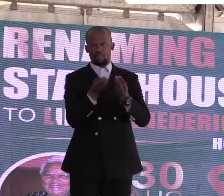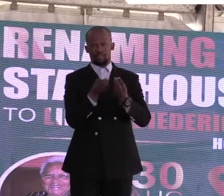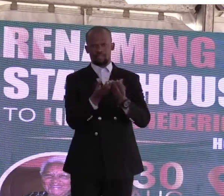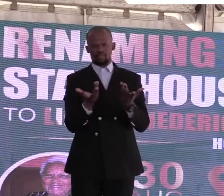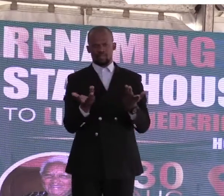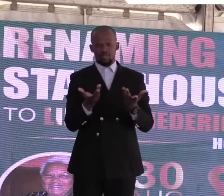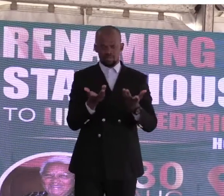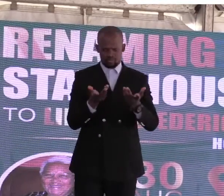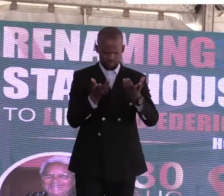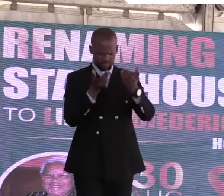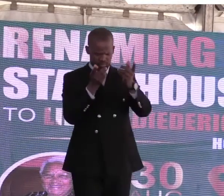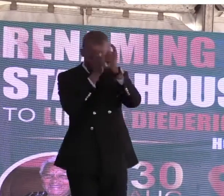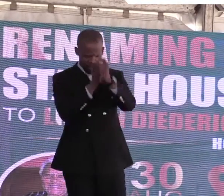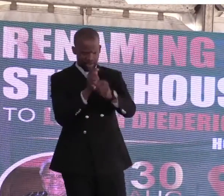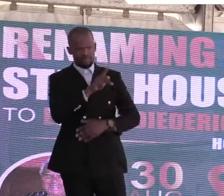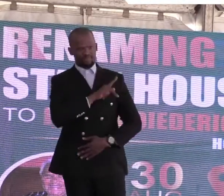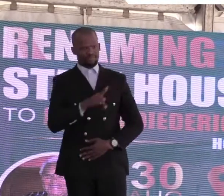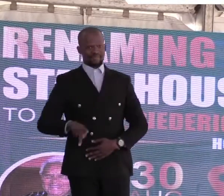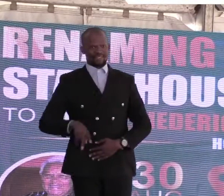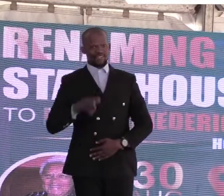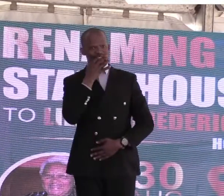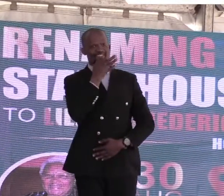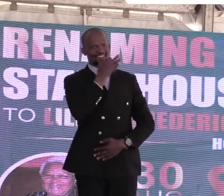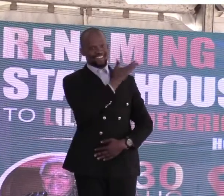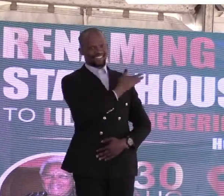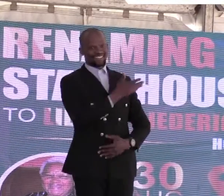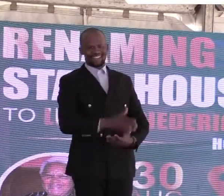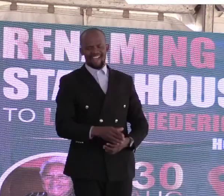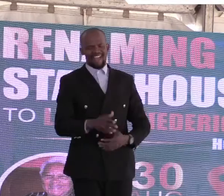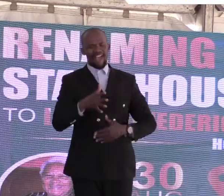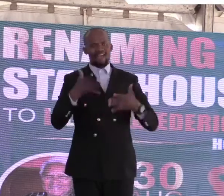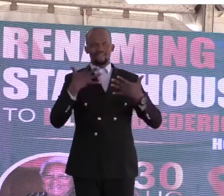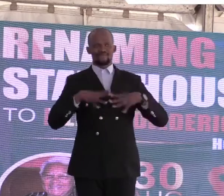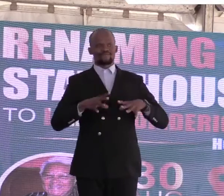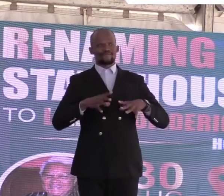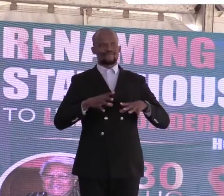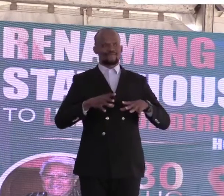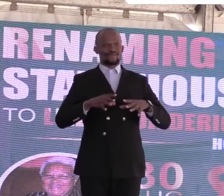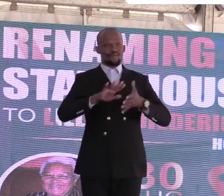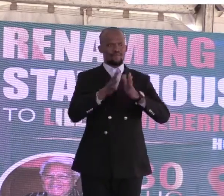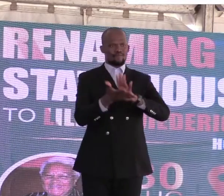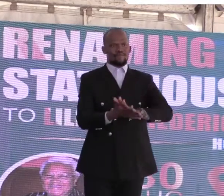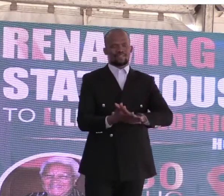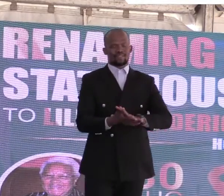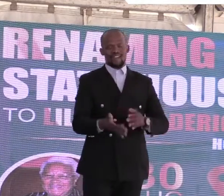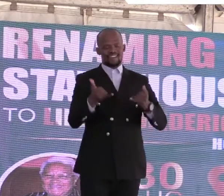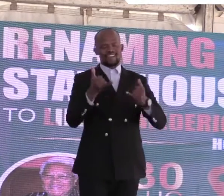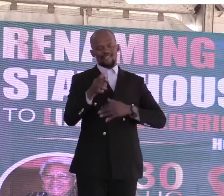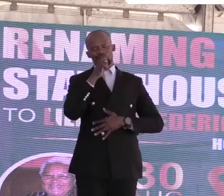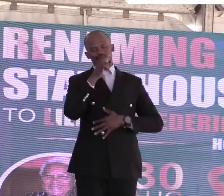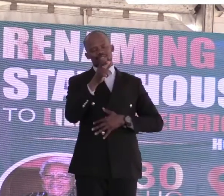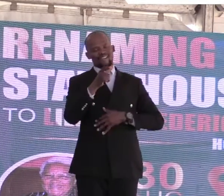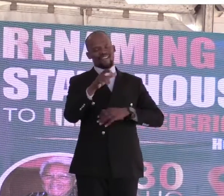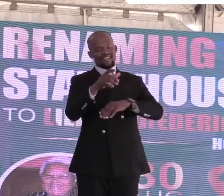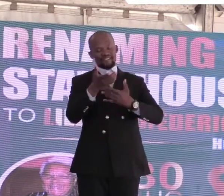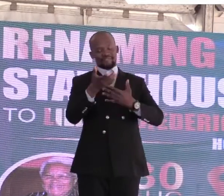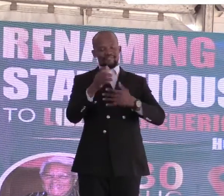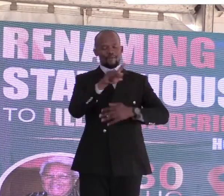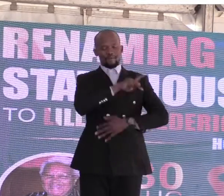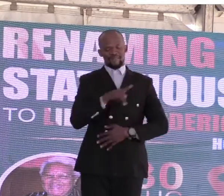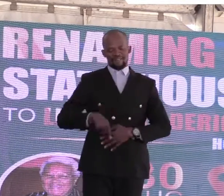going to say. So, Mandingabisawa Kloba. And at this time, call upon the Honorable Premier of the Province of the Eastern